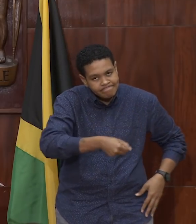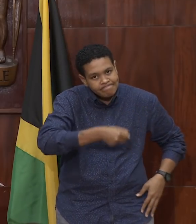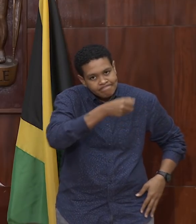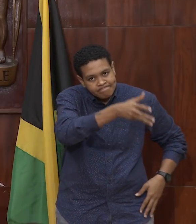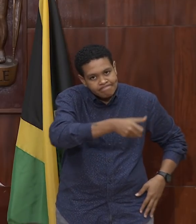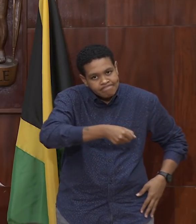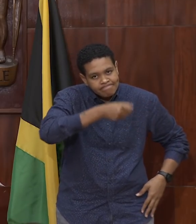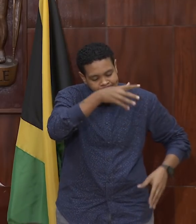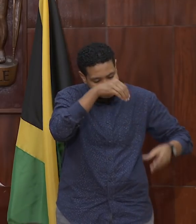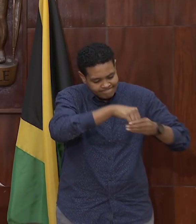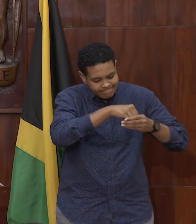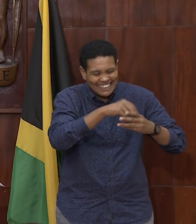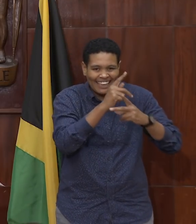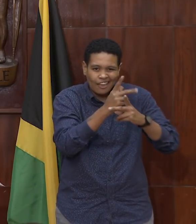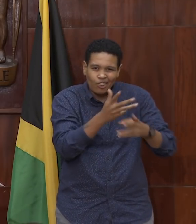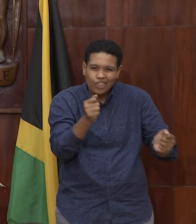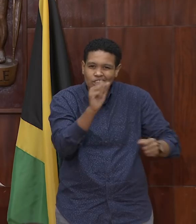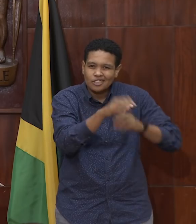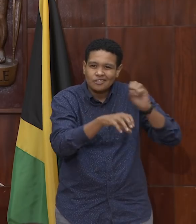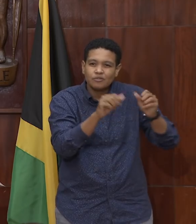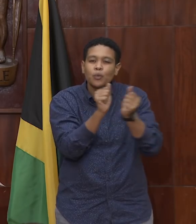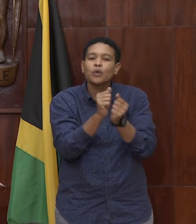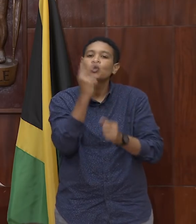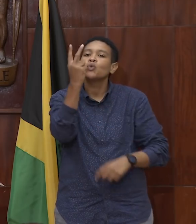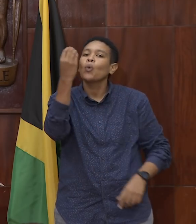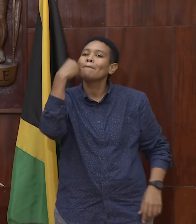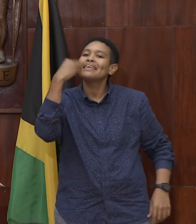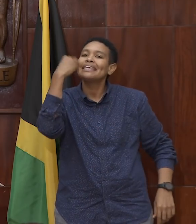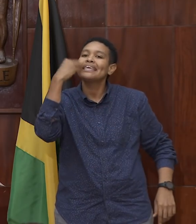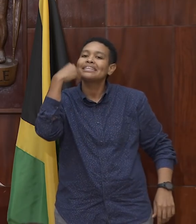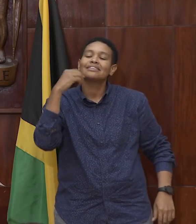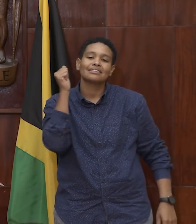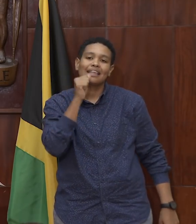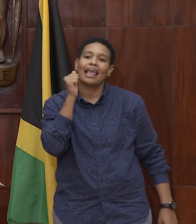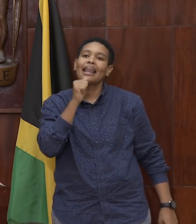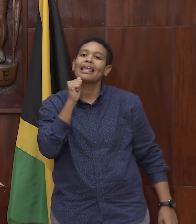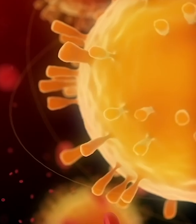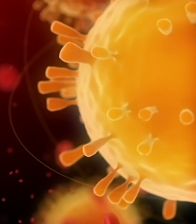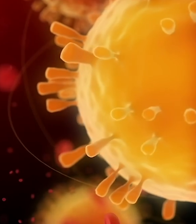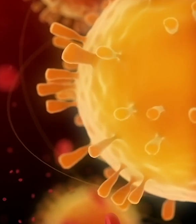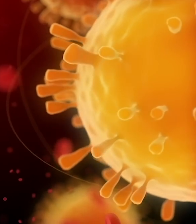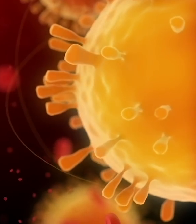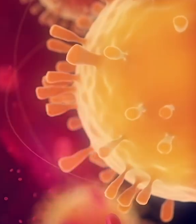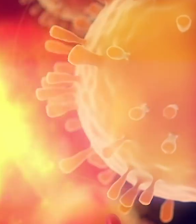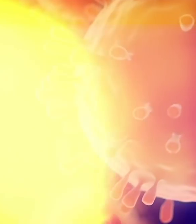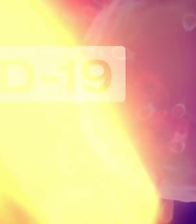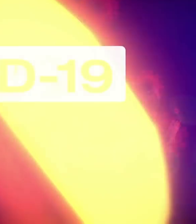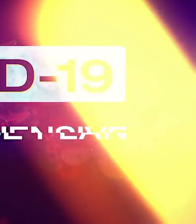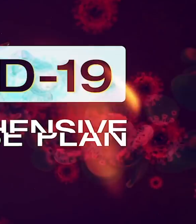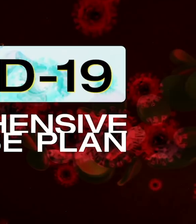package along with at least 2 meals on a daily basis.